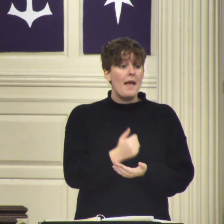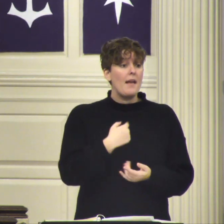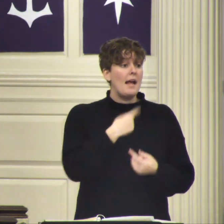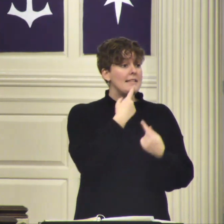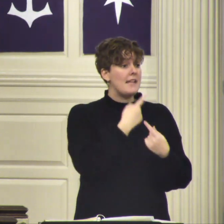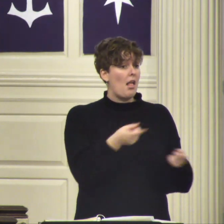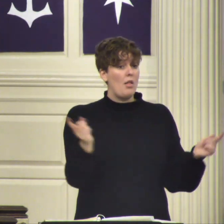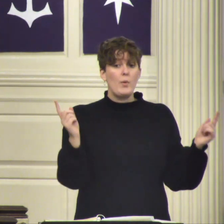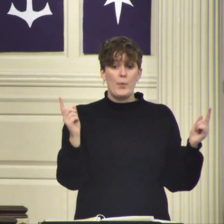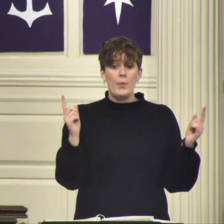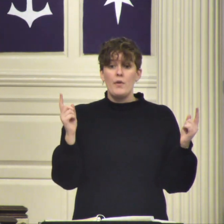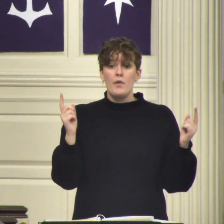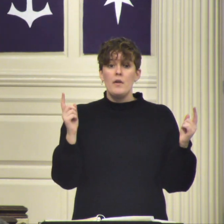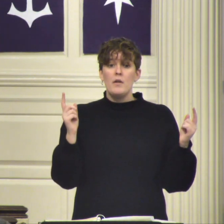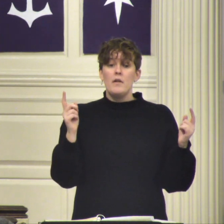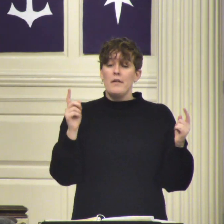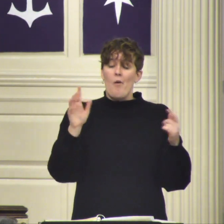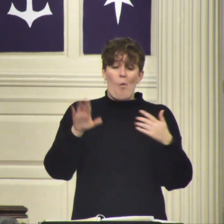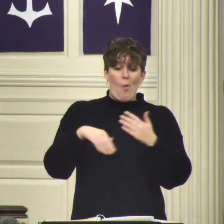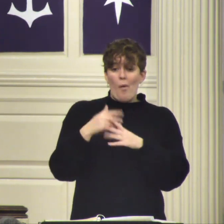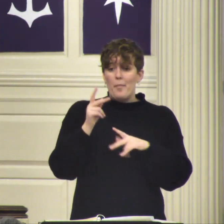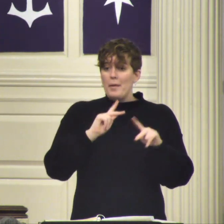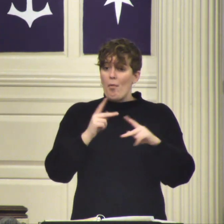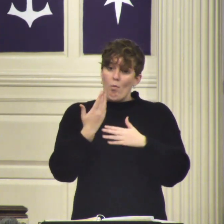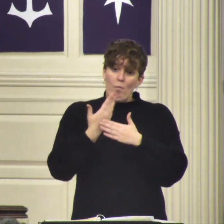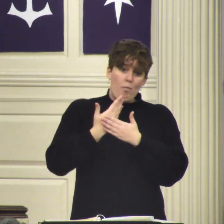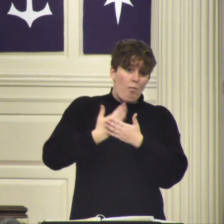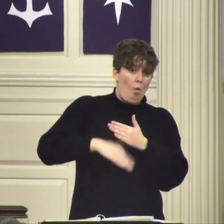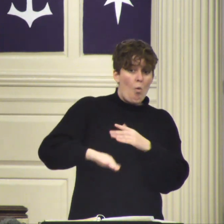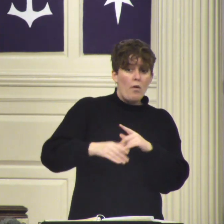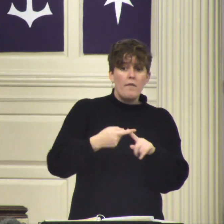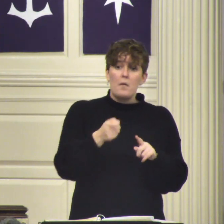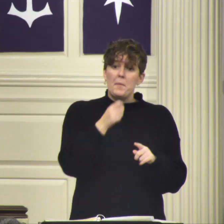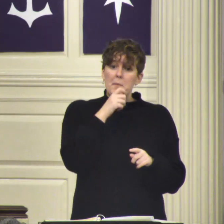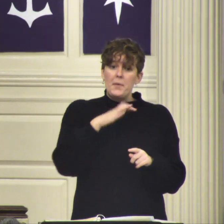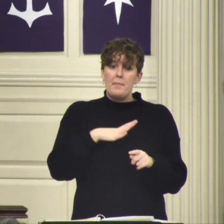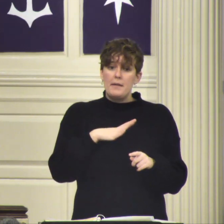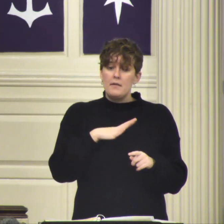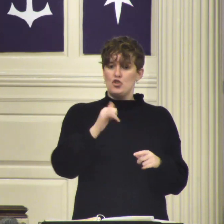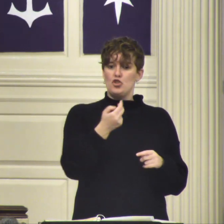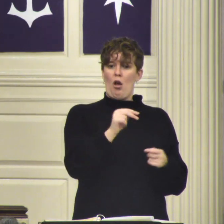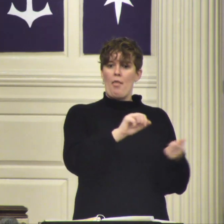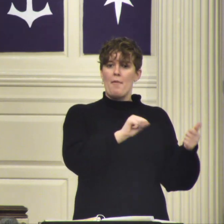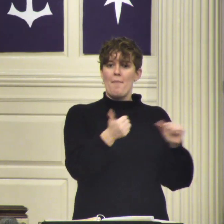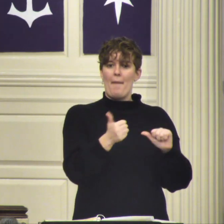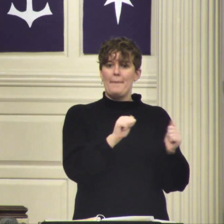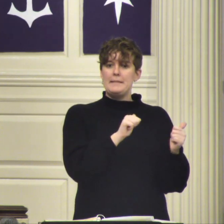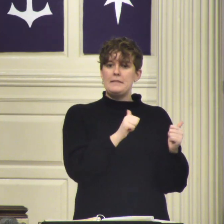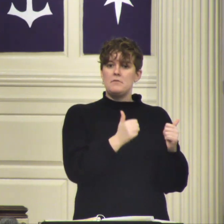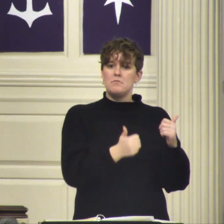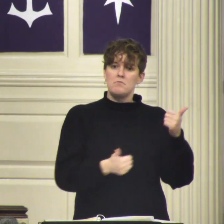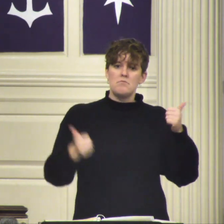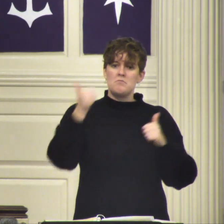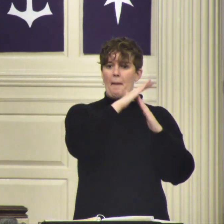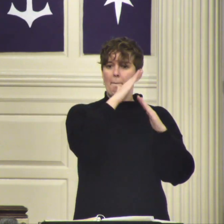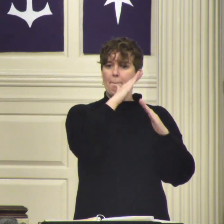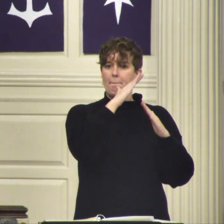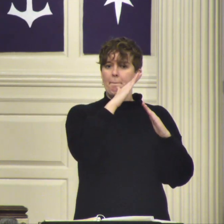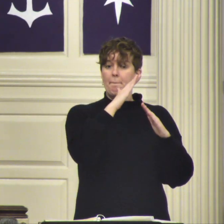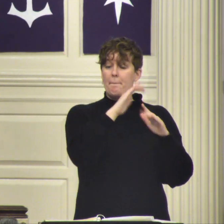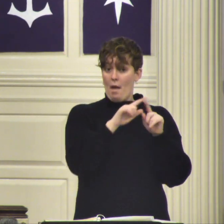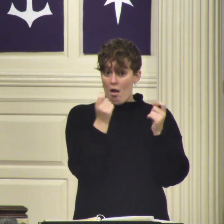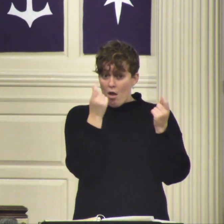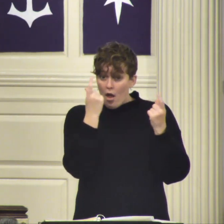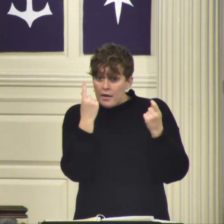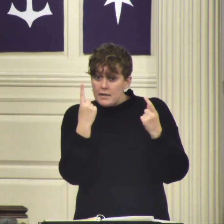those born of women, there has been none greater than John the Baptist. Yet the